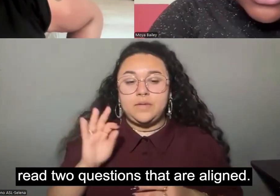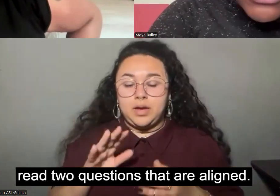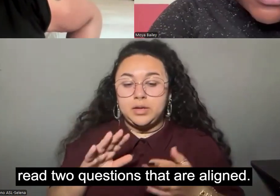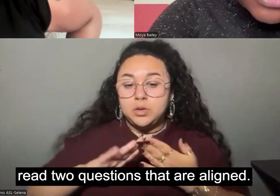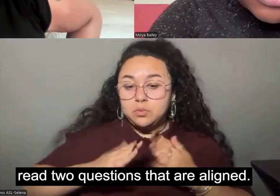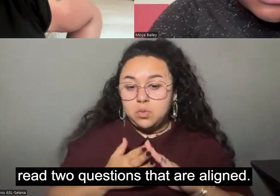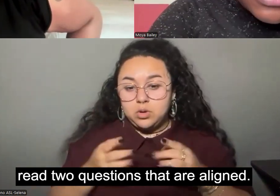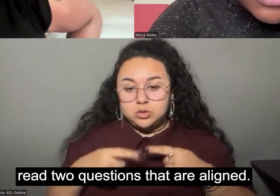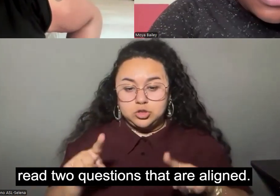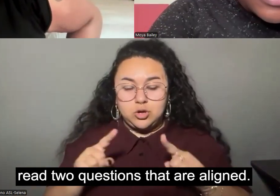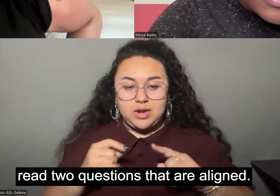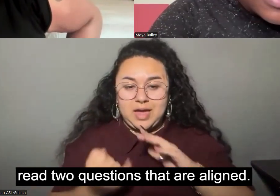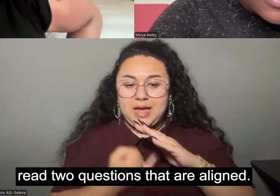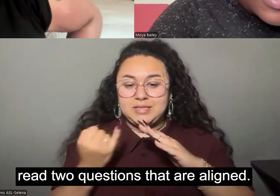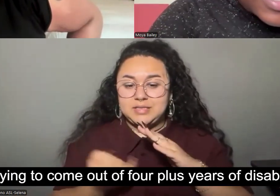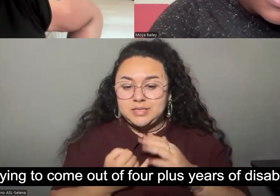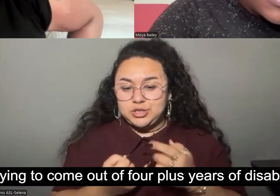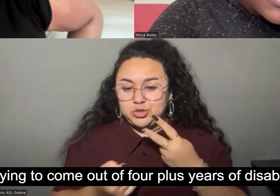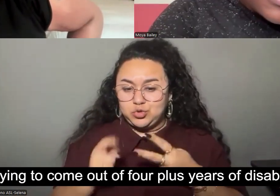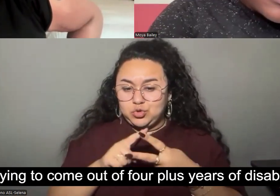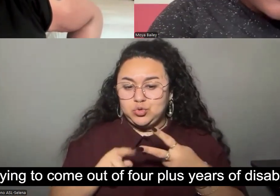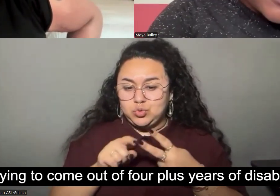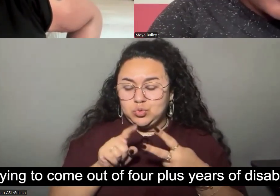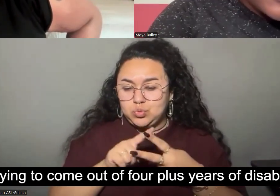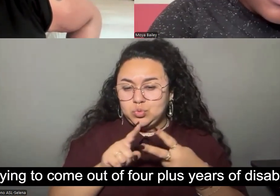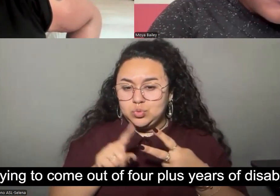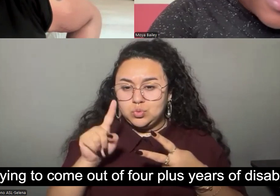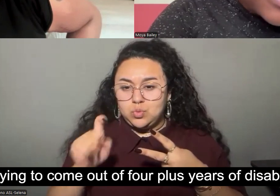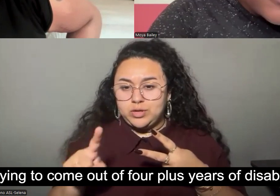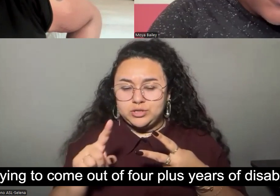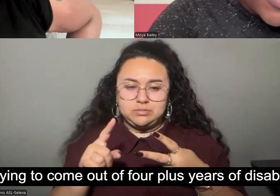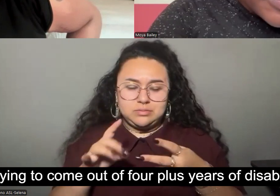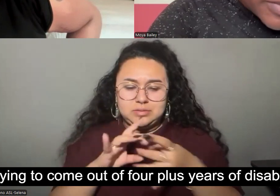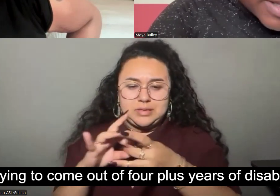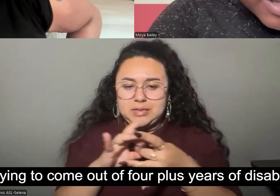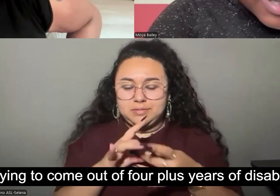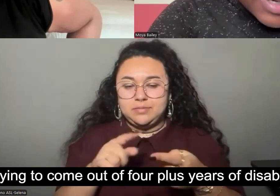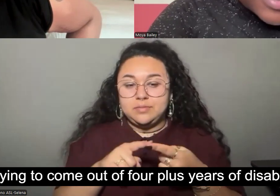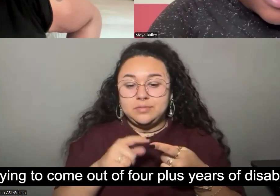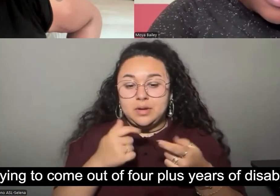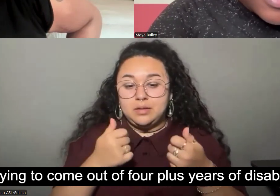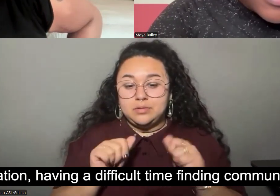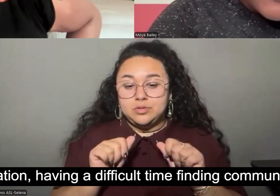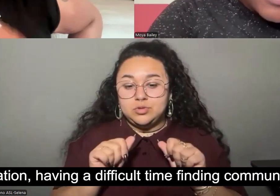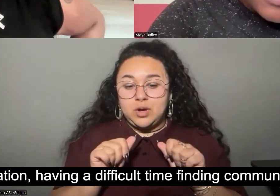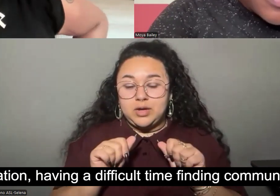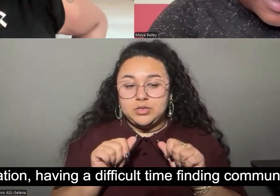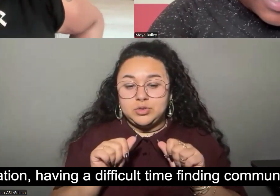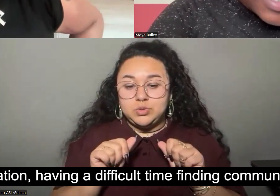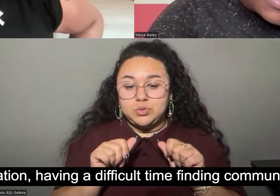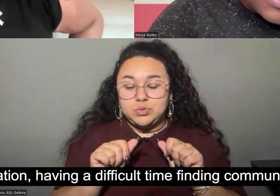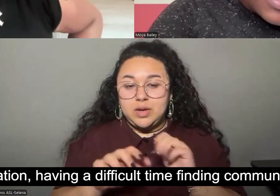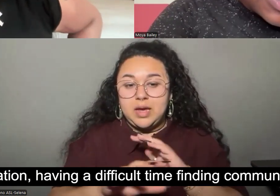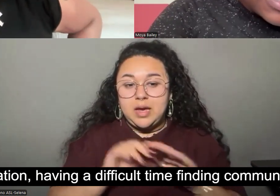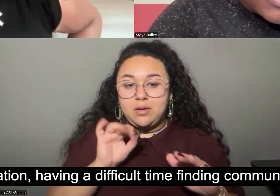going to read two questions that are aligned. I'm trying to come out of 4+ years of